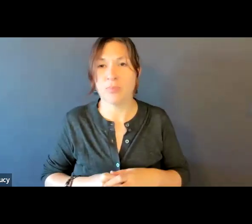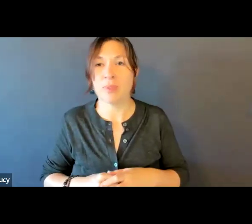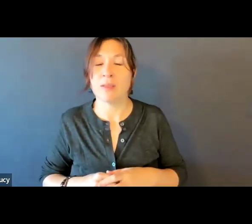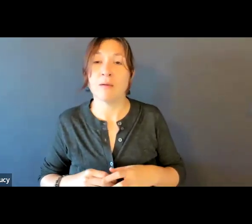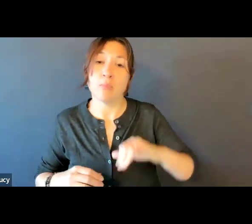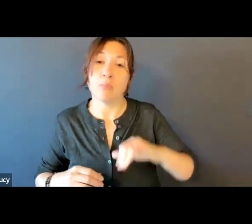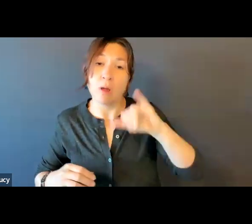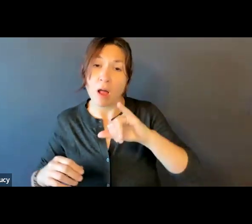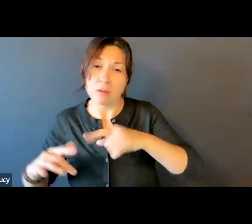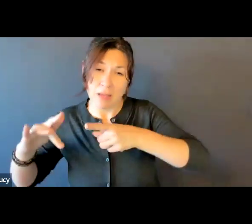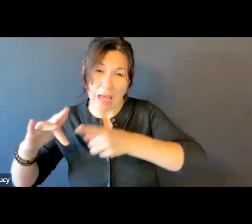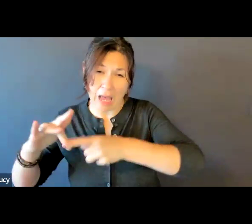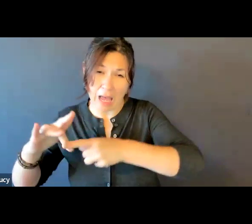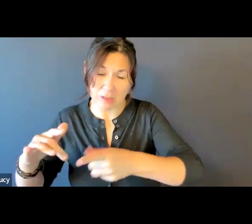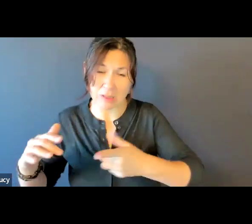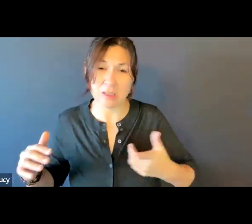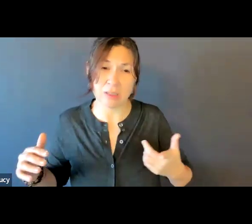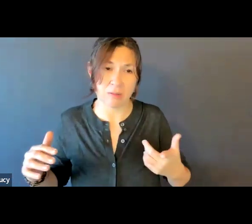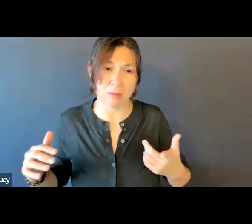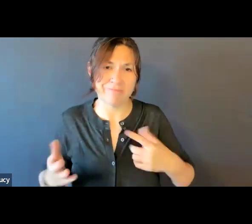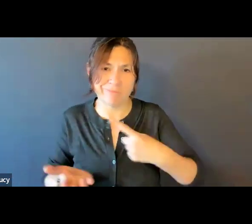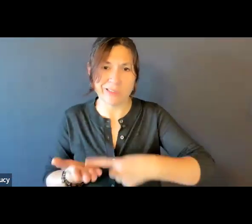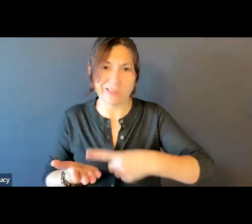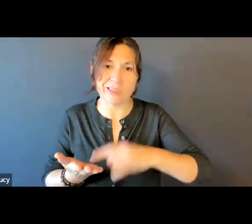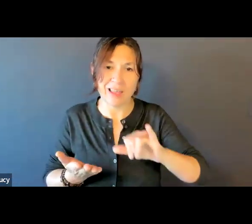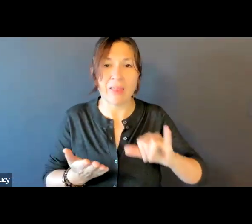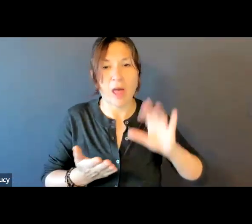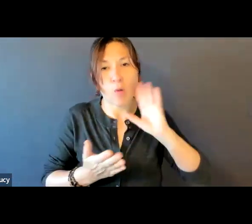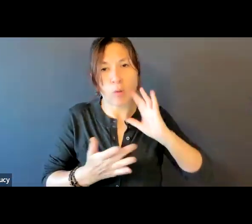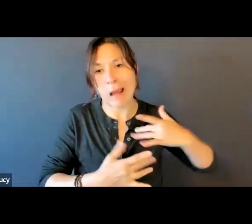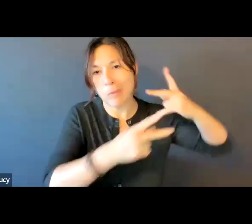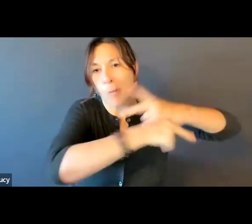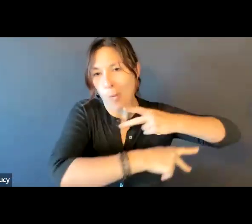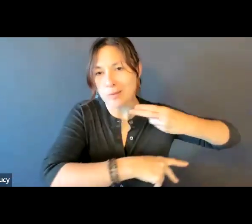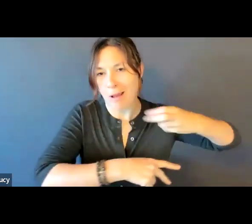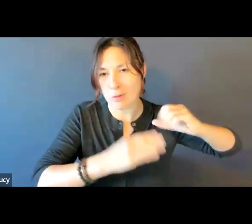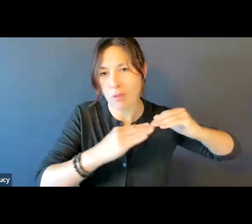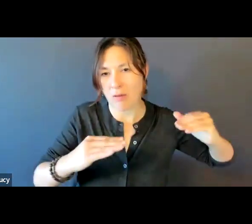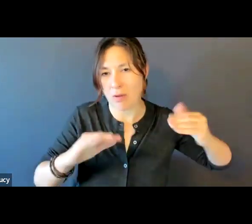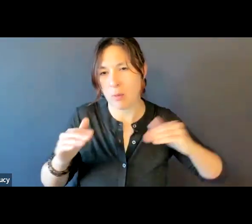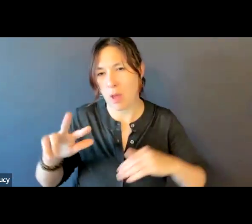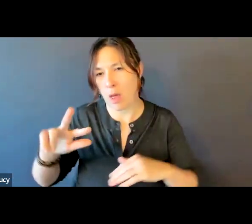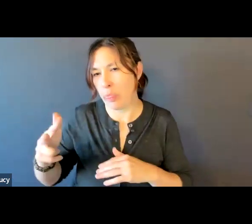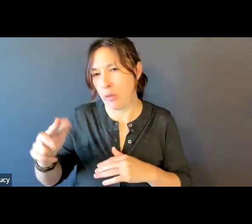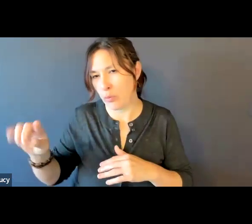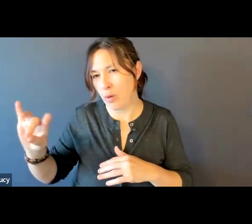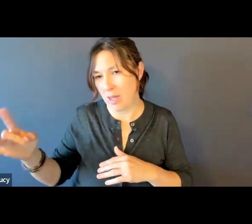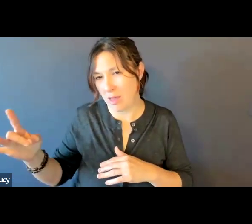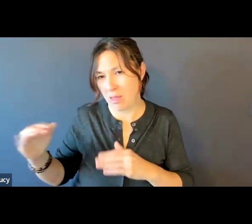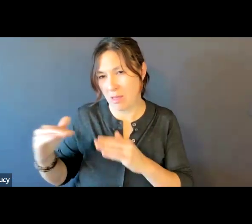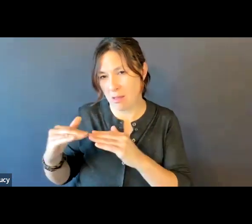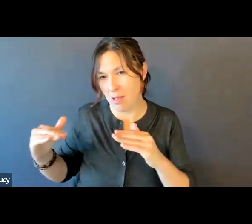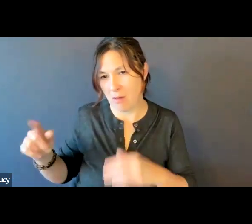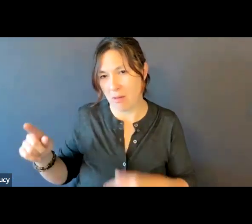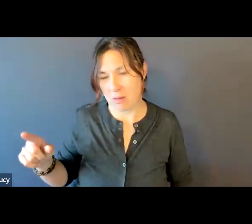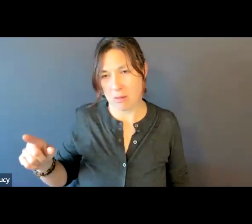and I'll go back to just that's much higher at the high schools than it is at the 3 to 8s. And many of our 3 to 8s